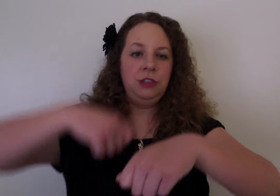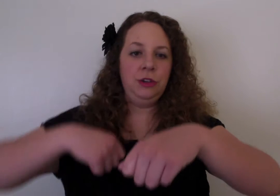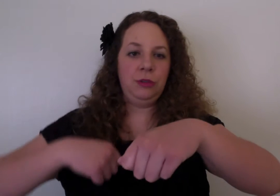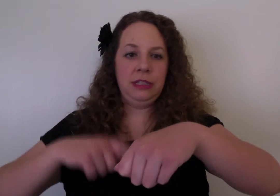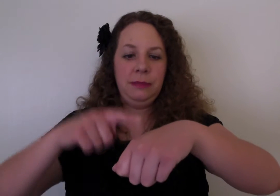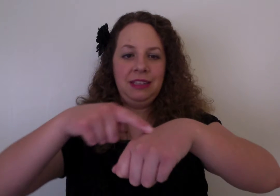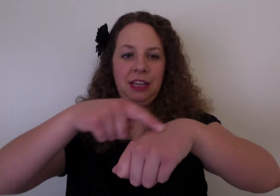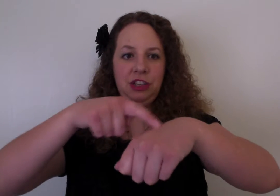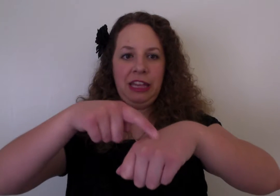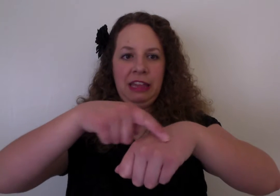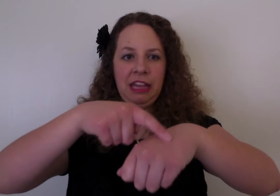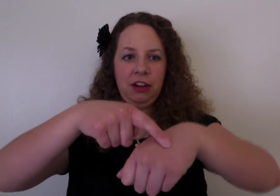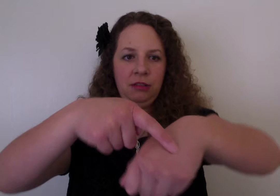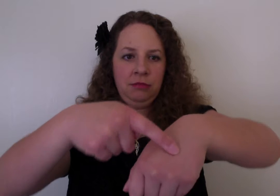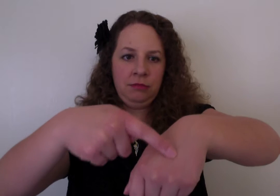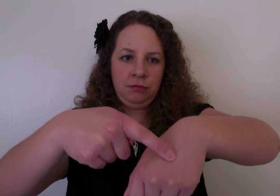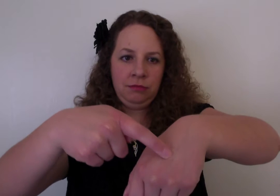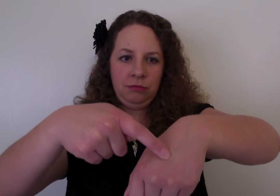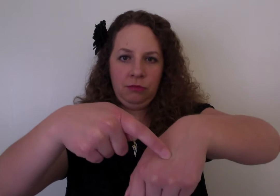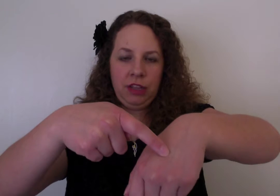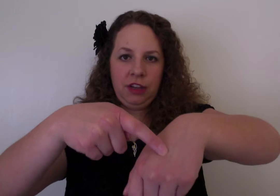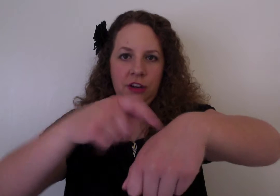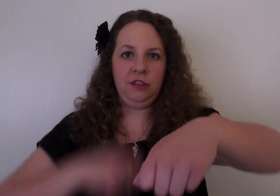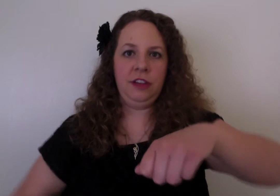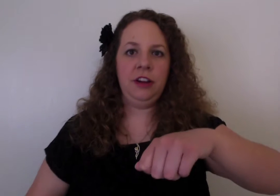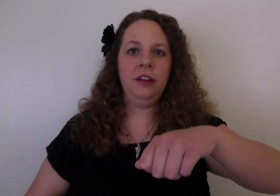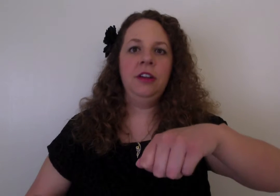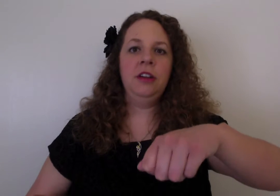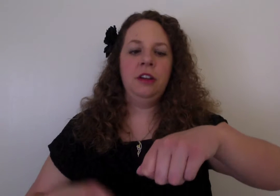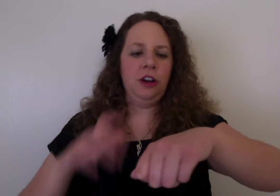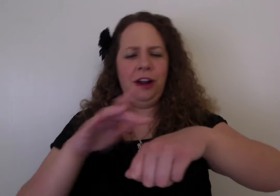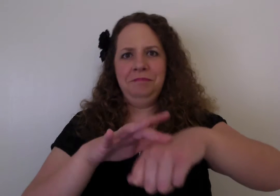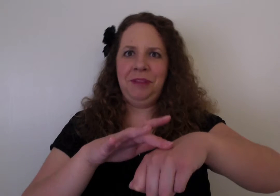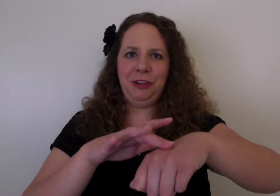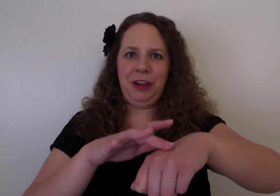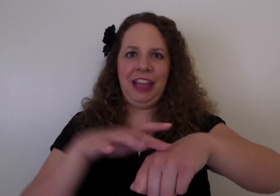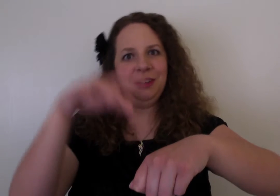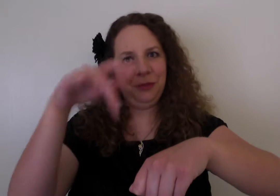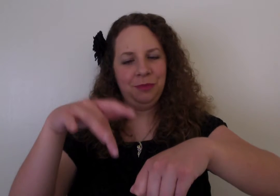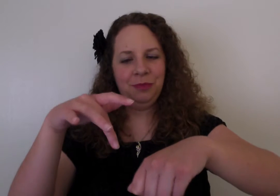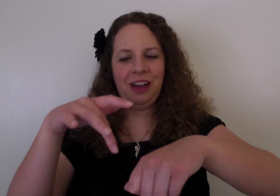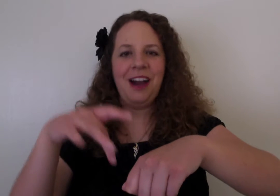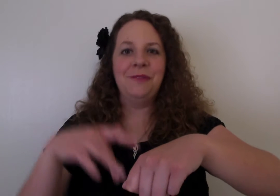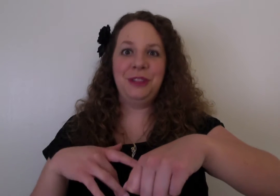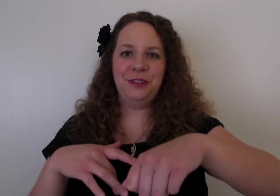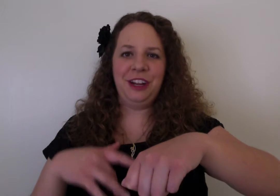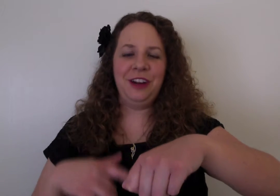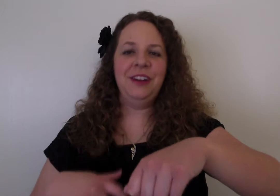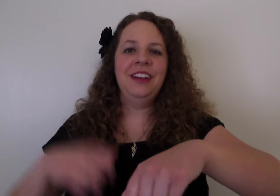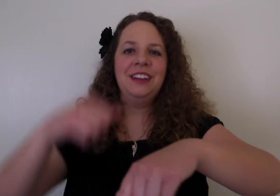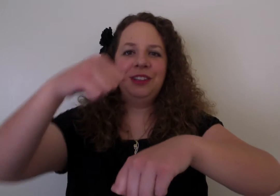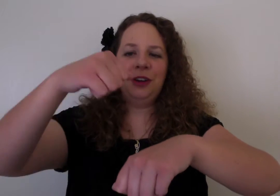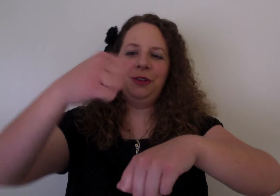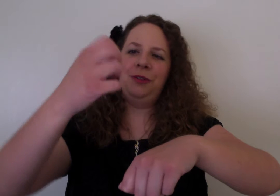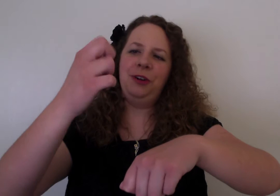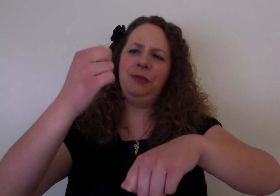you're going to be touching here, right there on your finger, or on your hand with your finger, or with